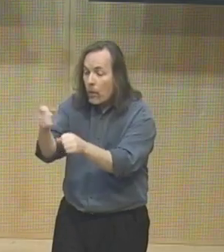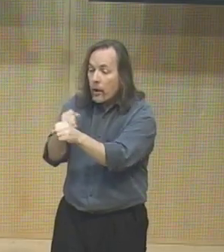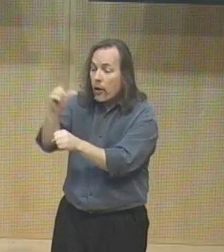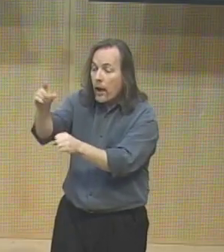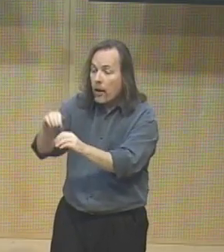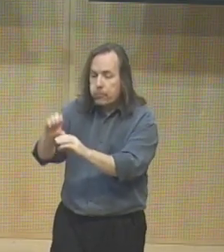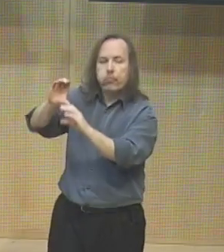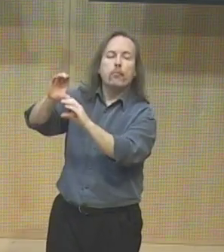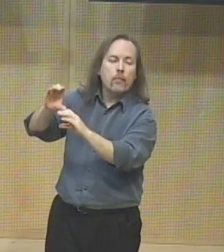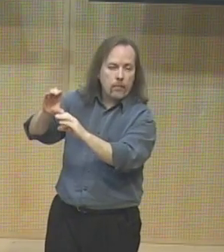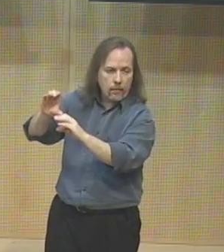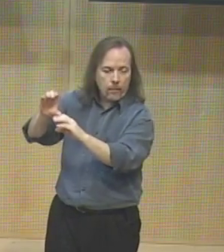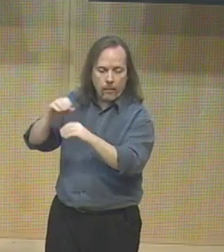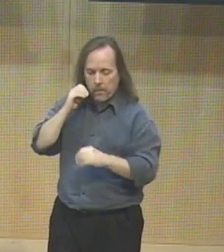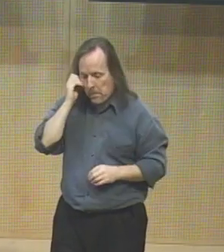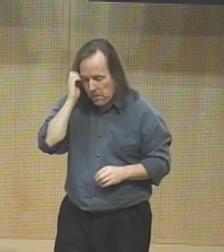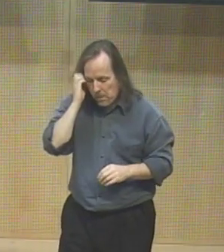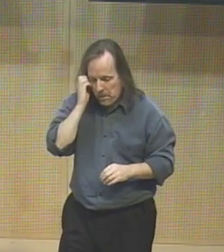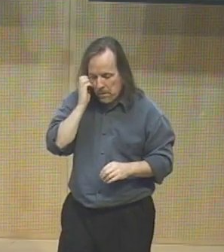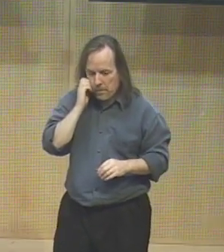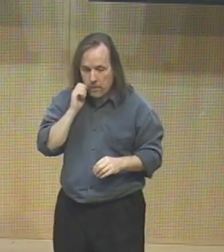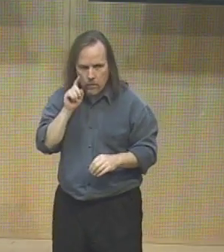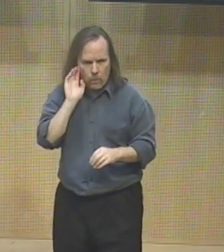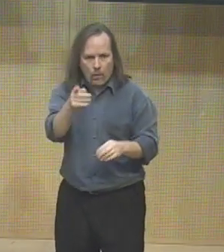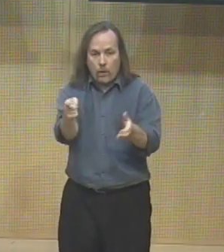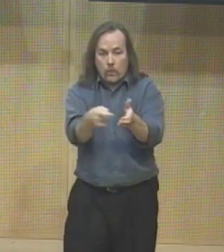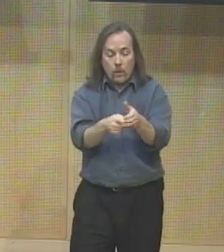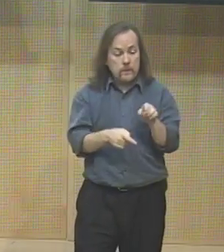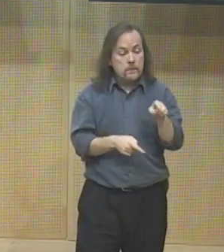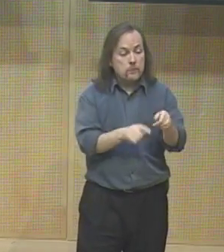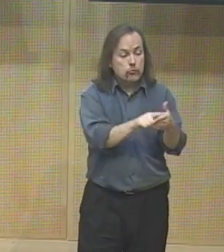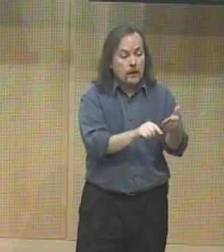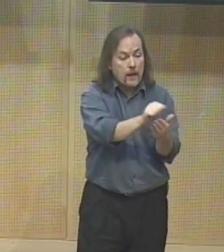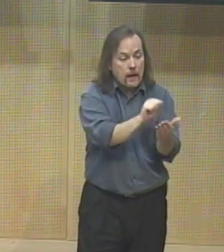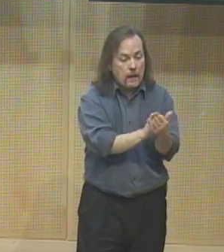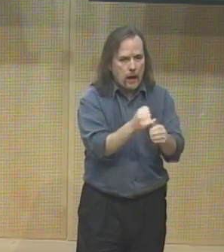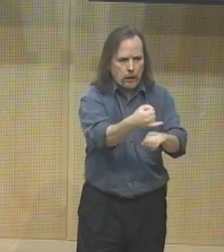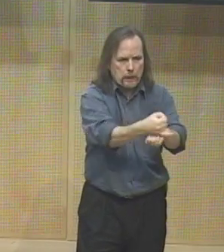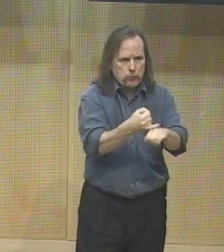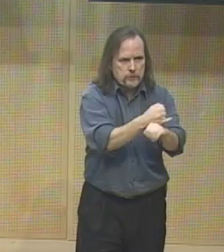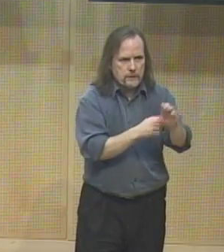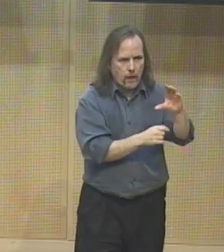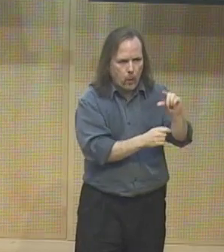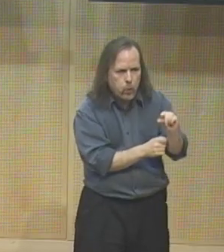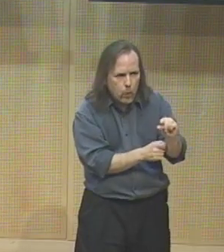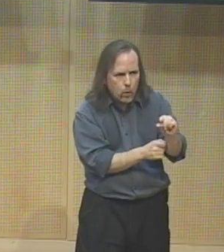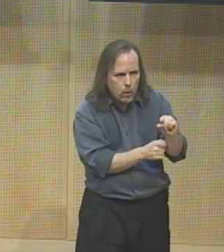that you deposit in an institute for a time, and then you earn interest on it.